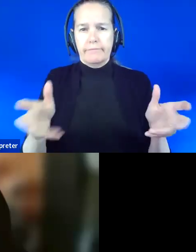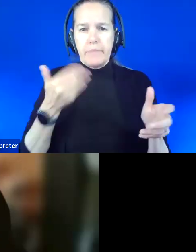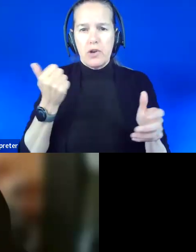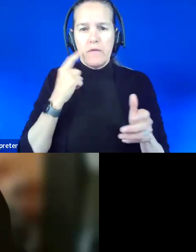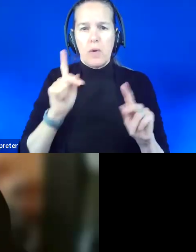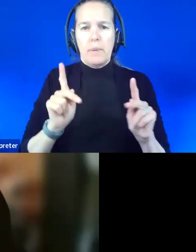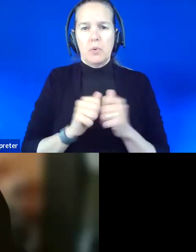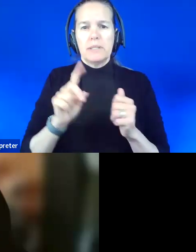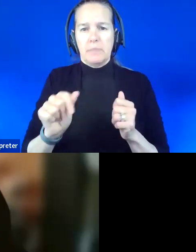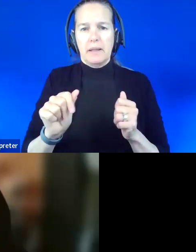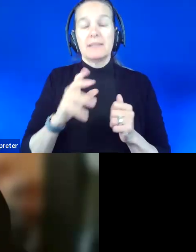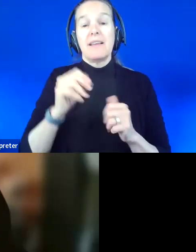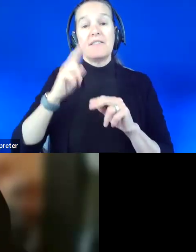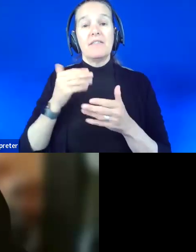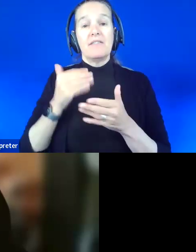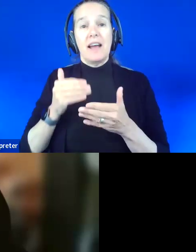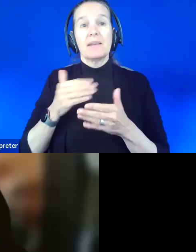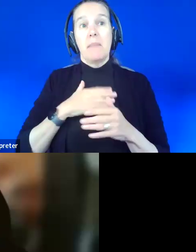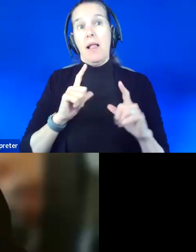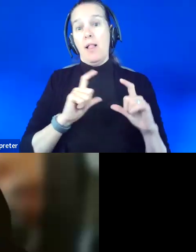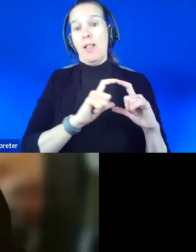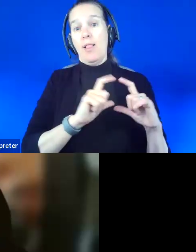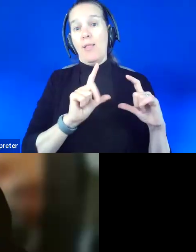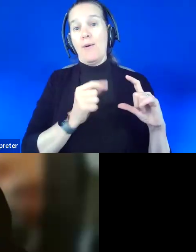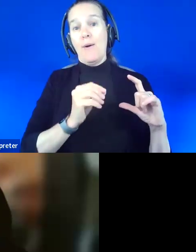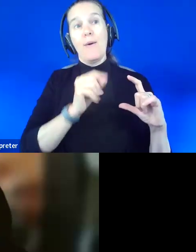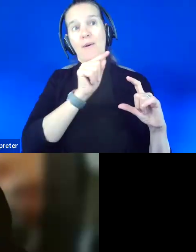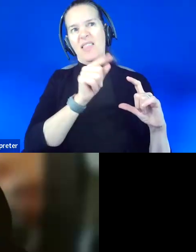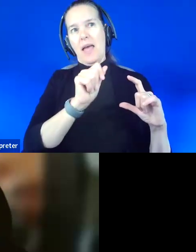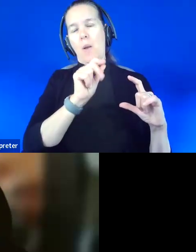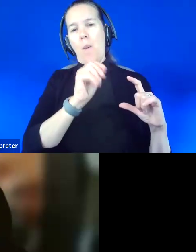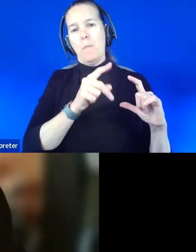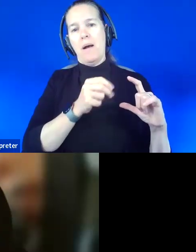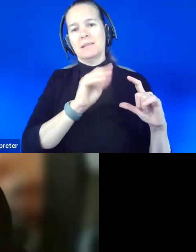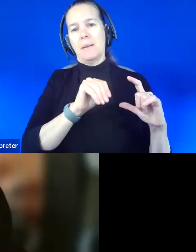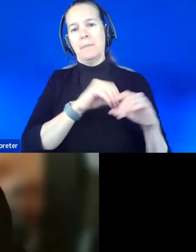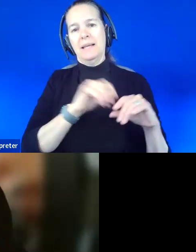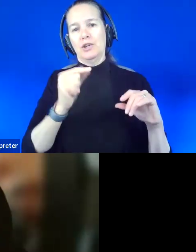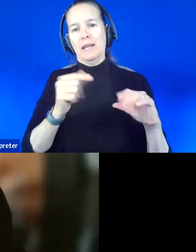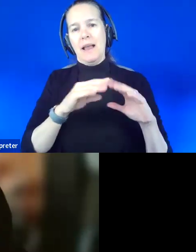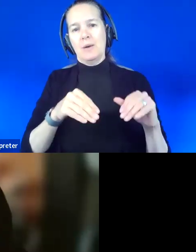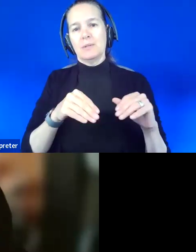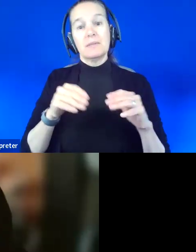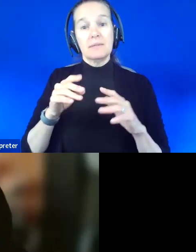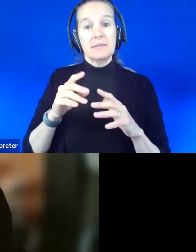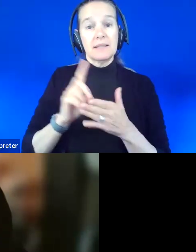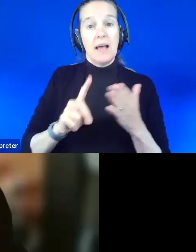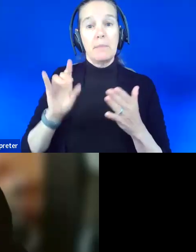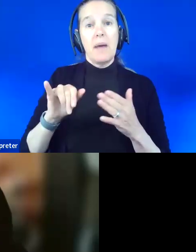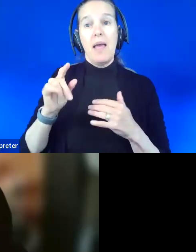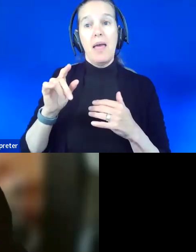disabilities. And a fun fact, my logo, which is on the left, it's a stylized opossum in a greenhouse. That was designed by NDI partner Heather